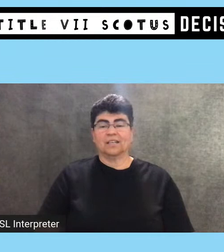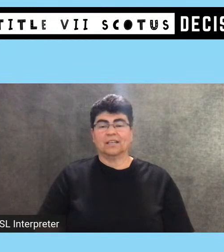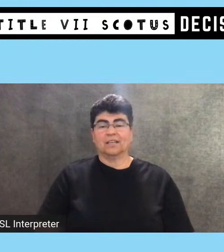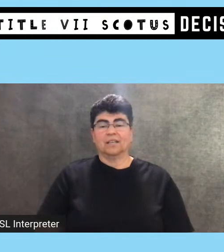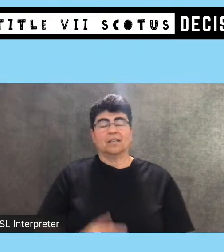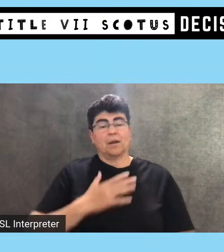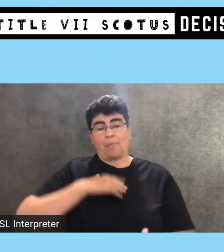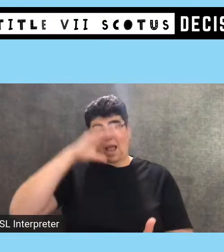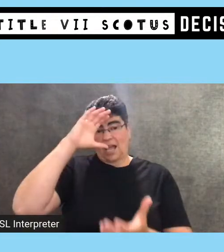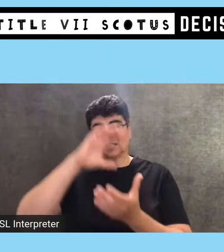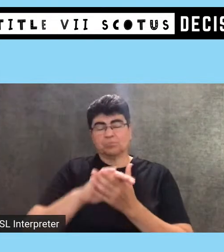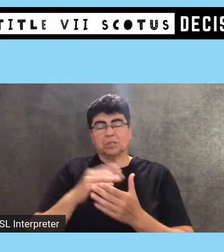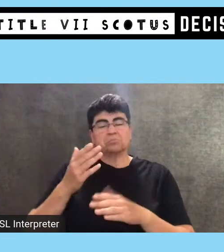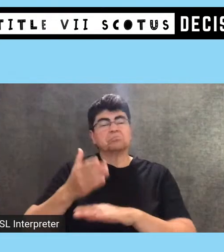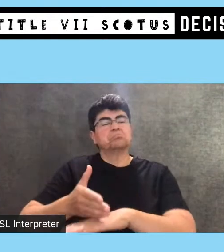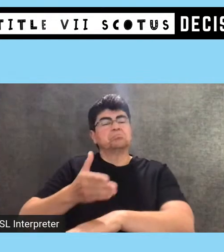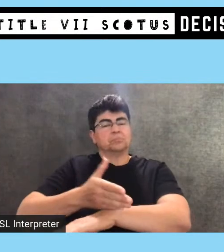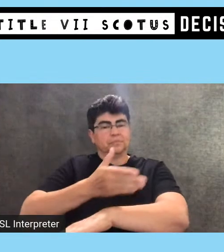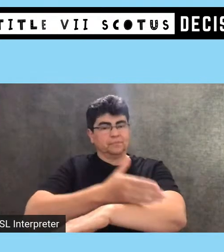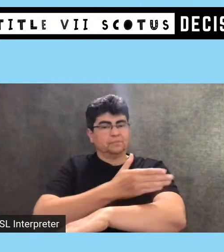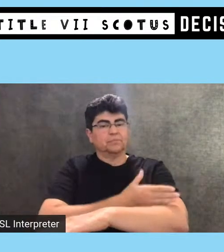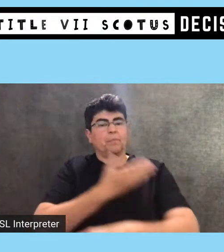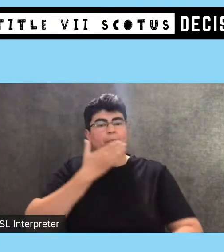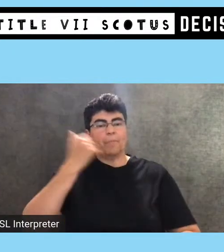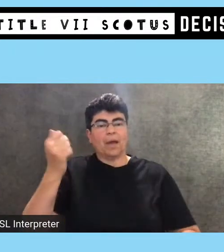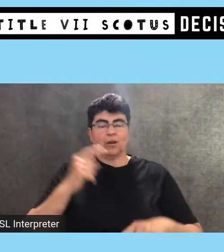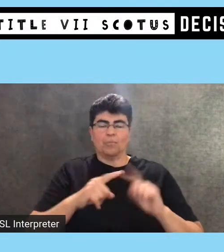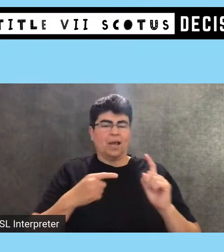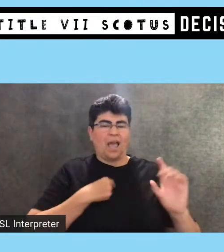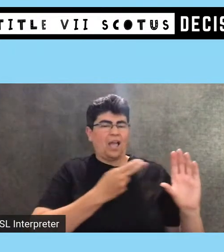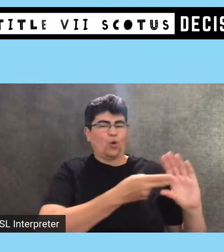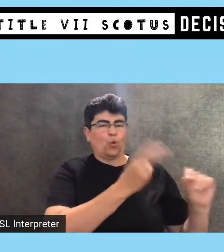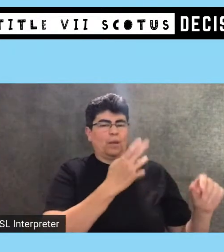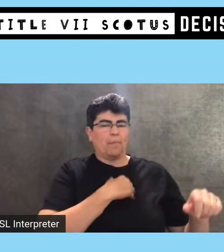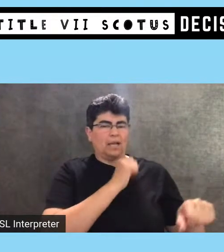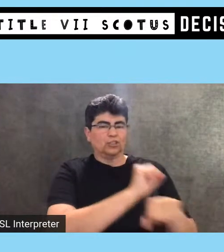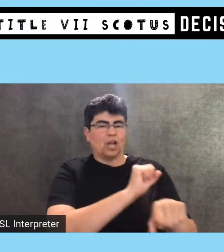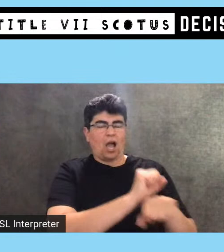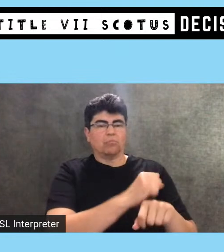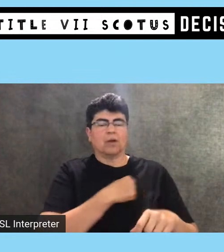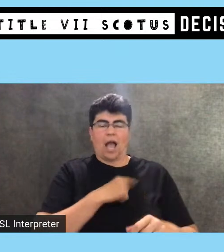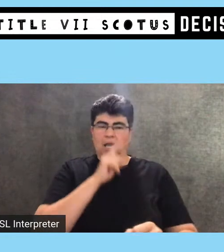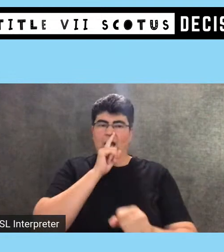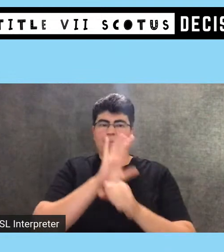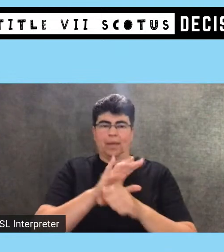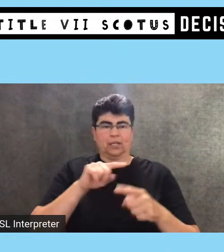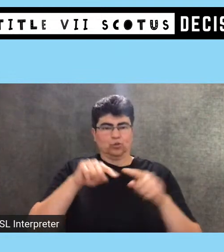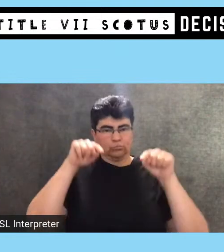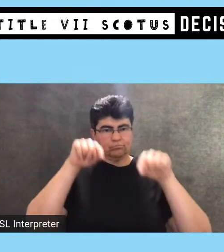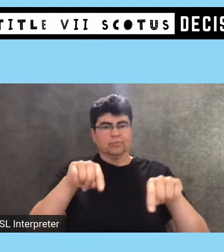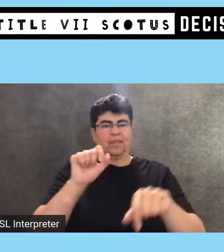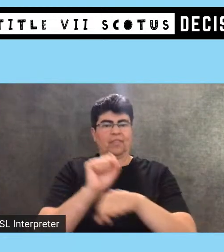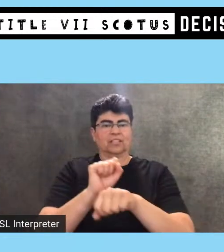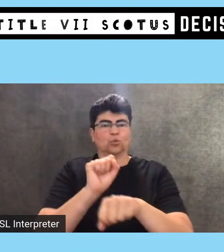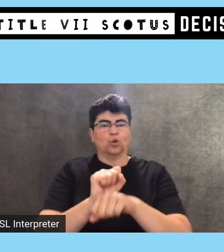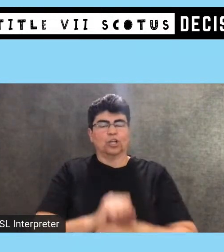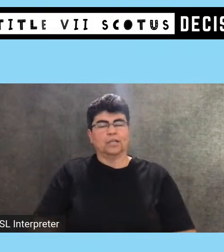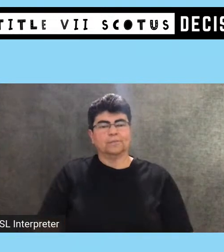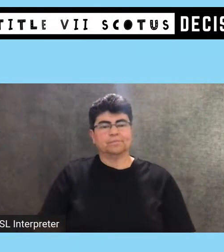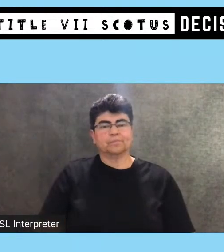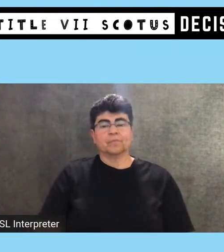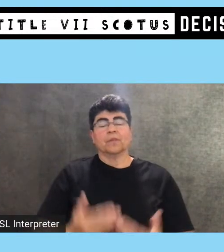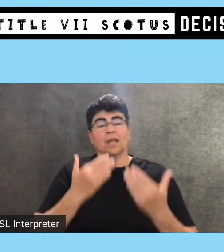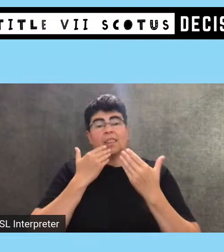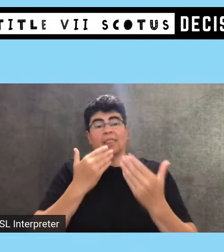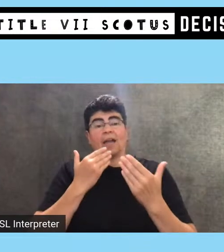My husband eventually got better, but I quit my job and I committed myself to this work. And